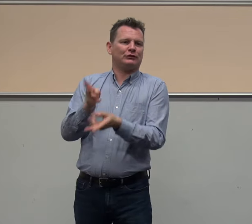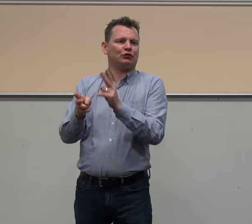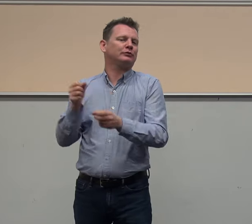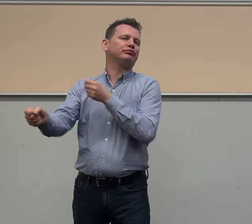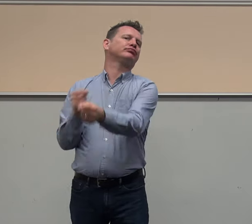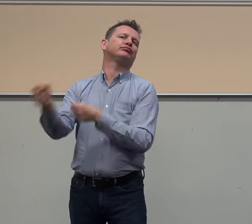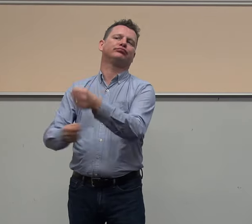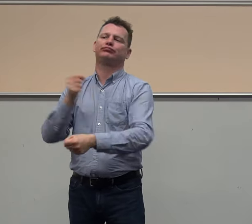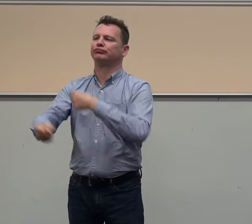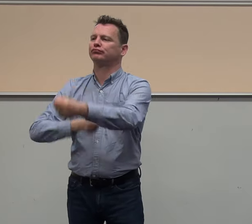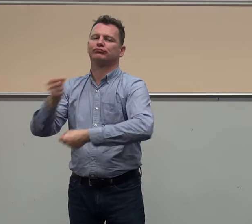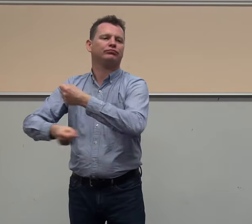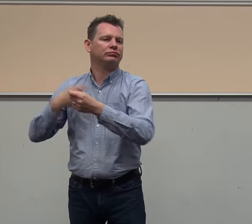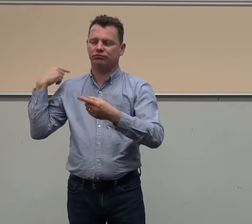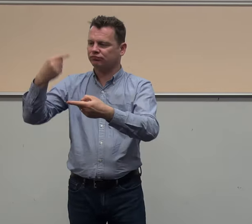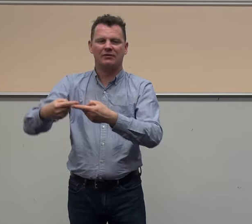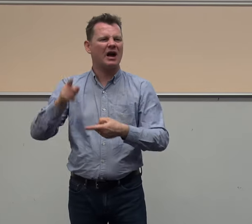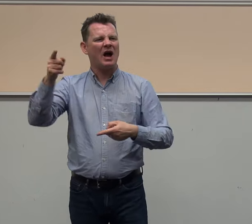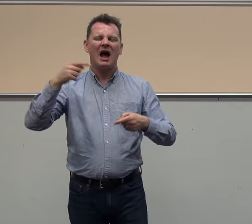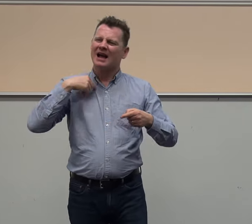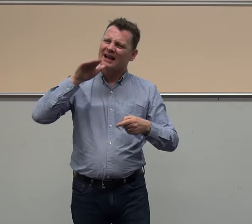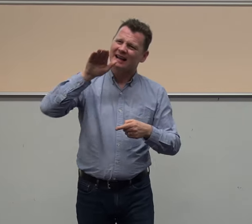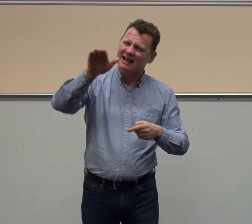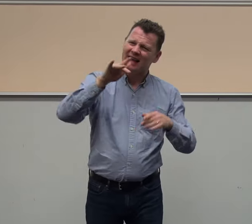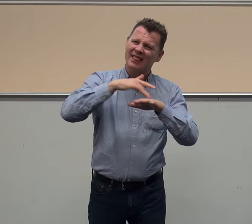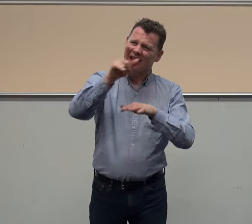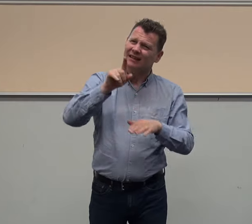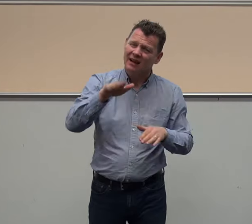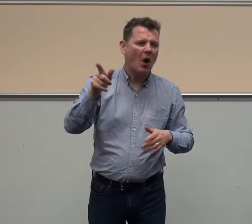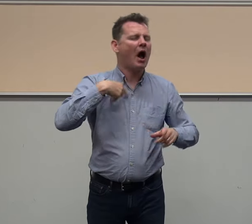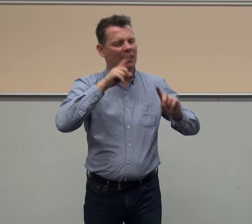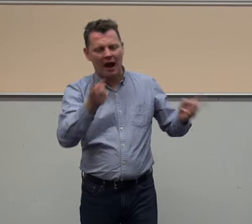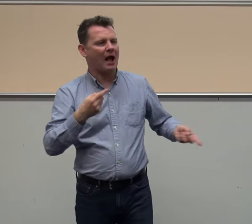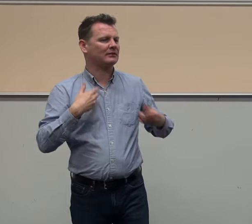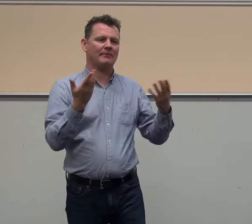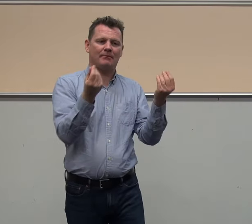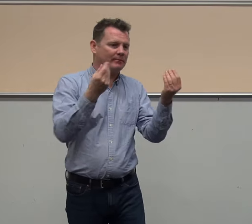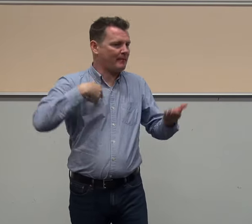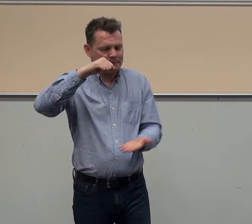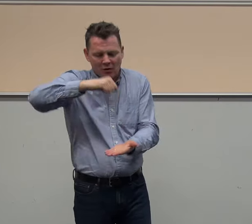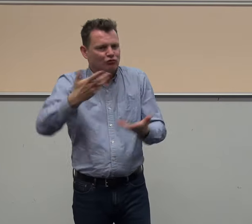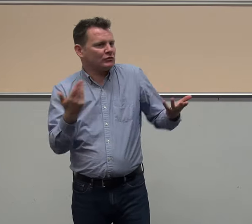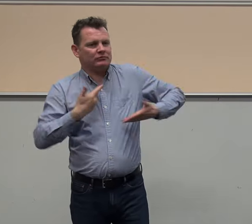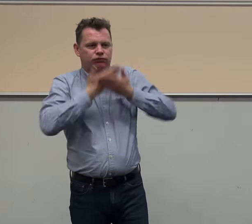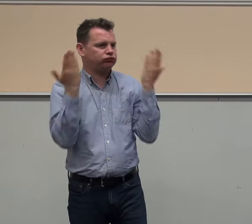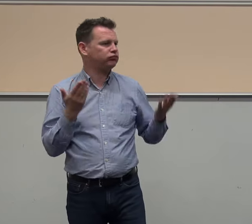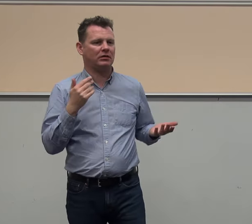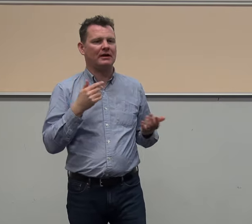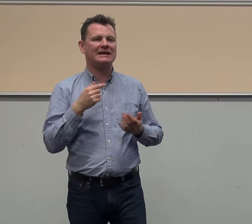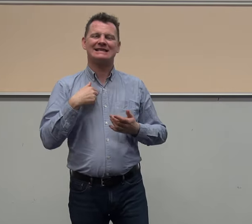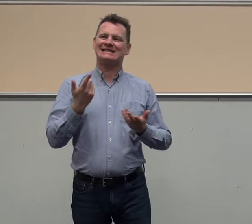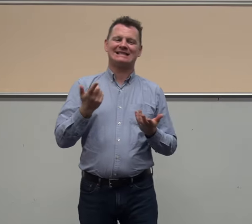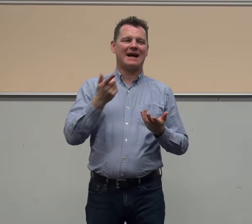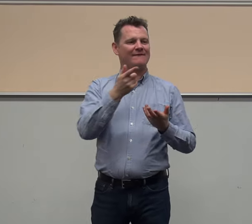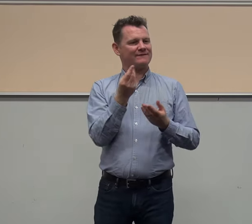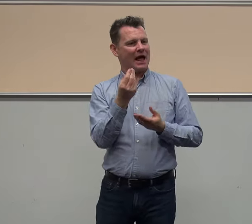from the theatre that's linked to, oh, we can't do that, is because we don't have a budget for it. So because of financial